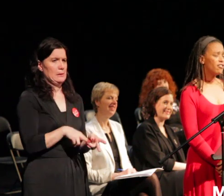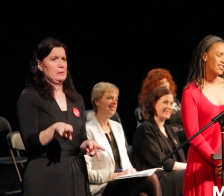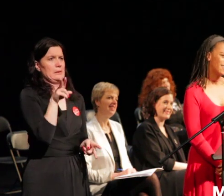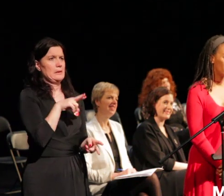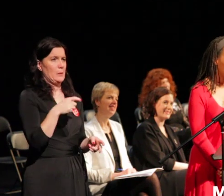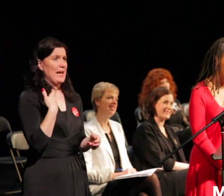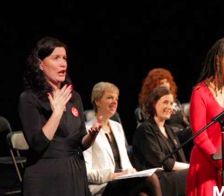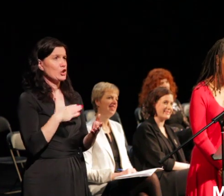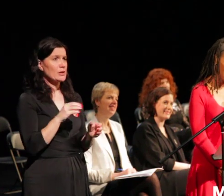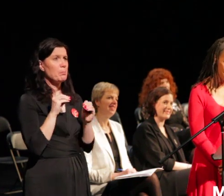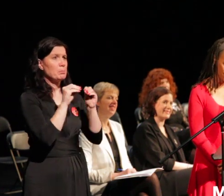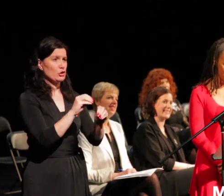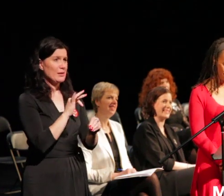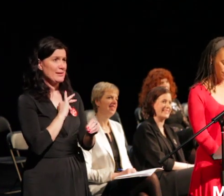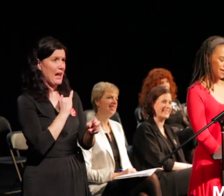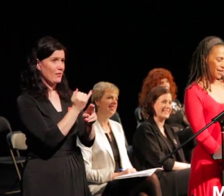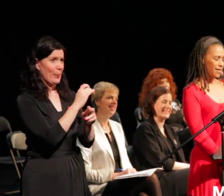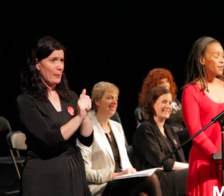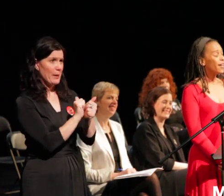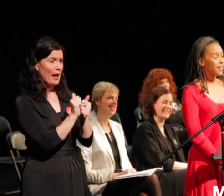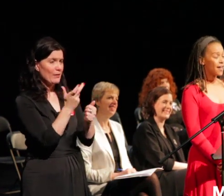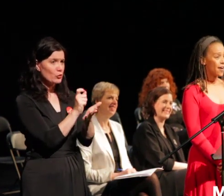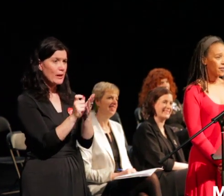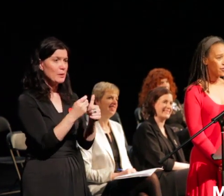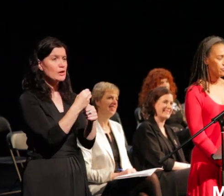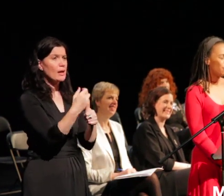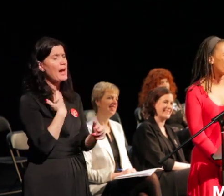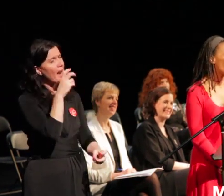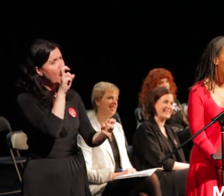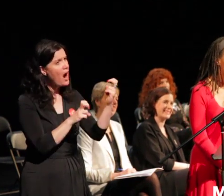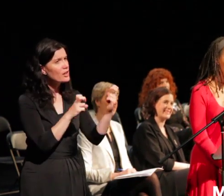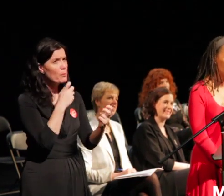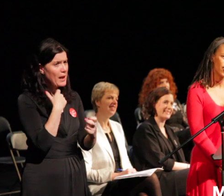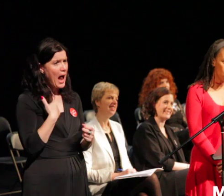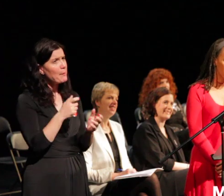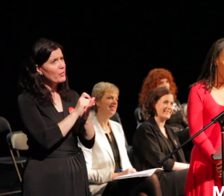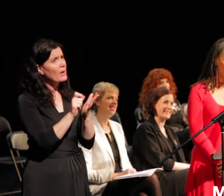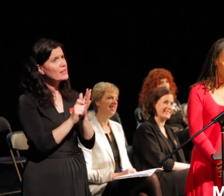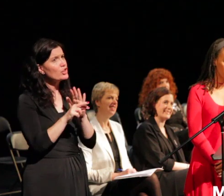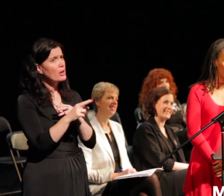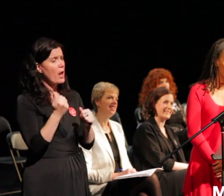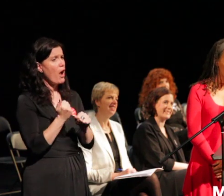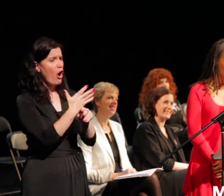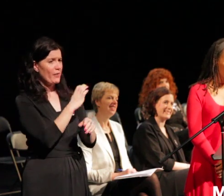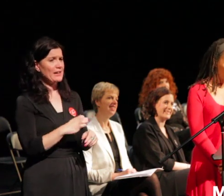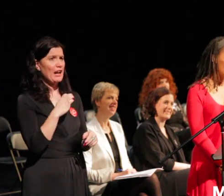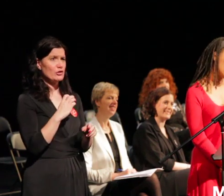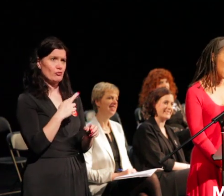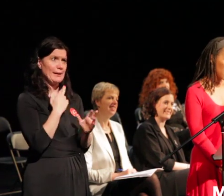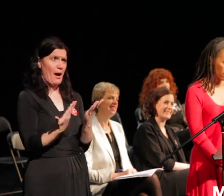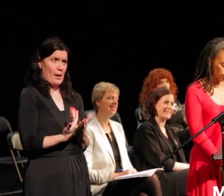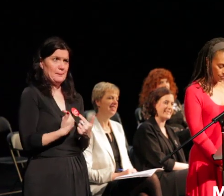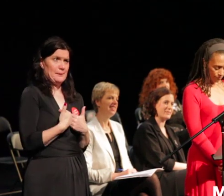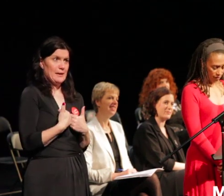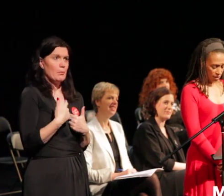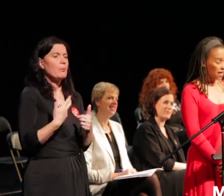Well, you can't just stick yourself in it, he laughed. And I argued, but I'm the writer, aren't all the characters me? And then